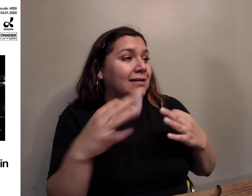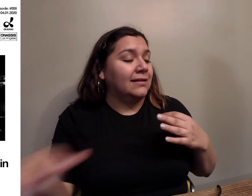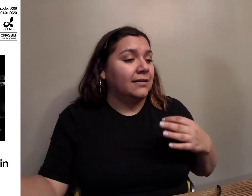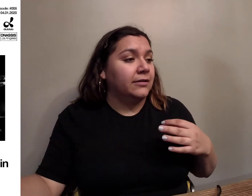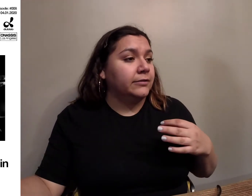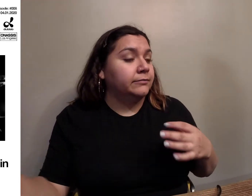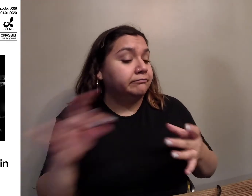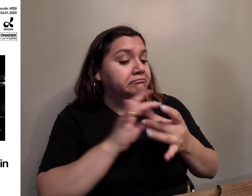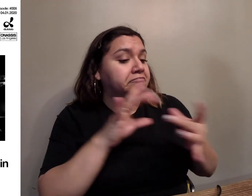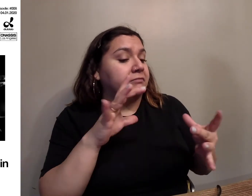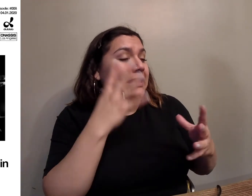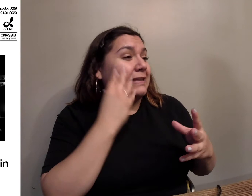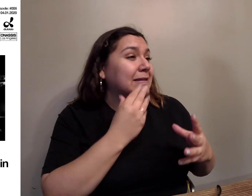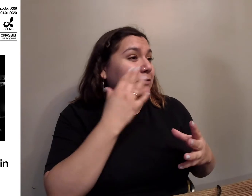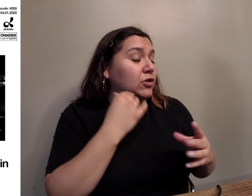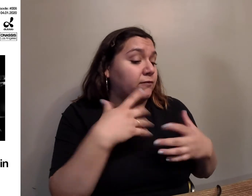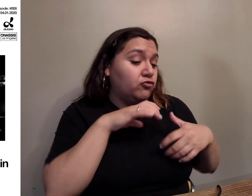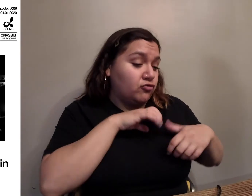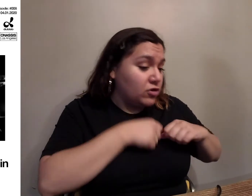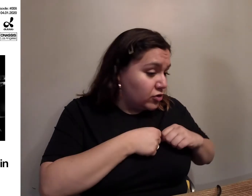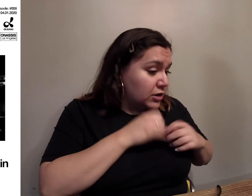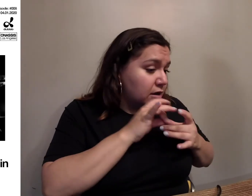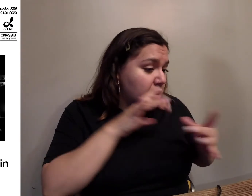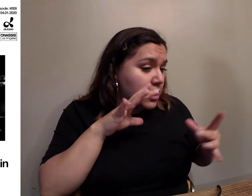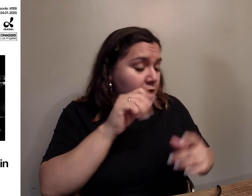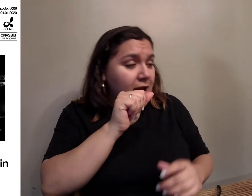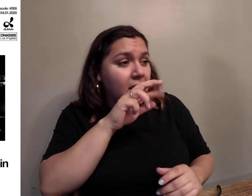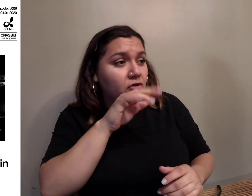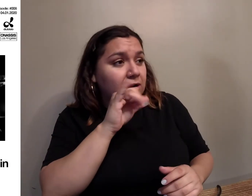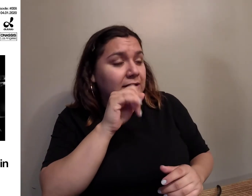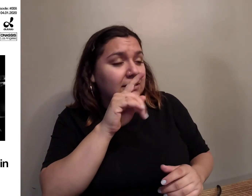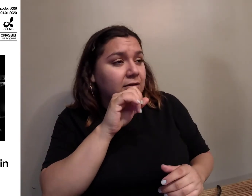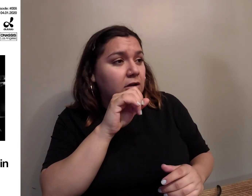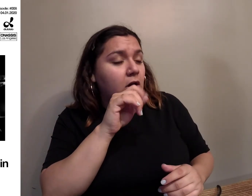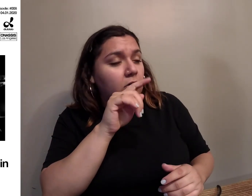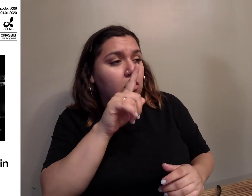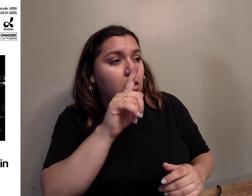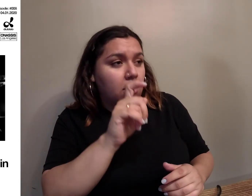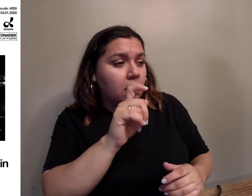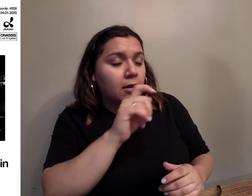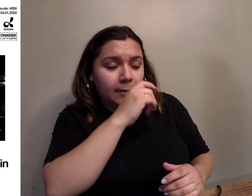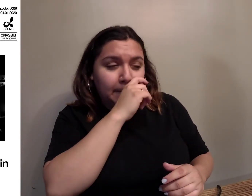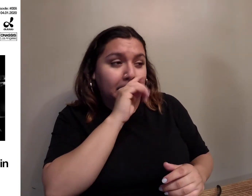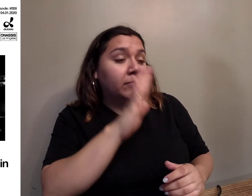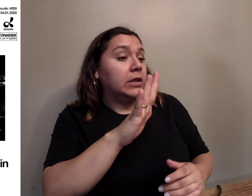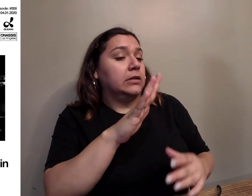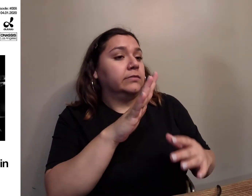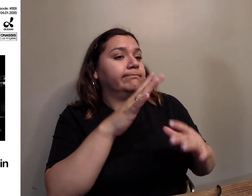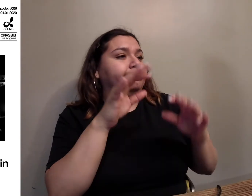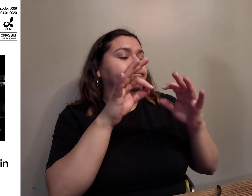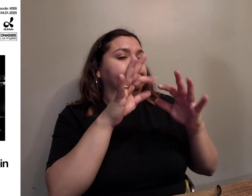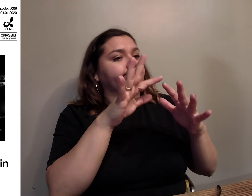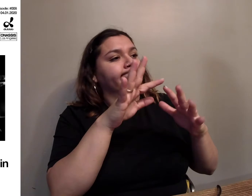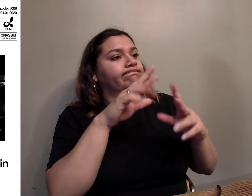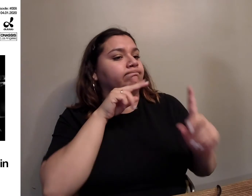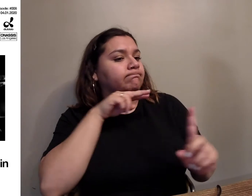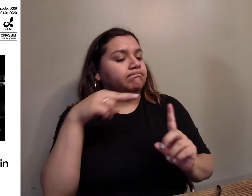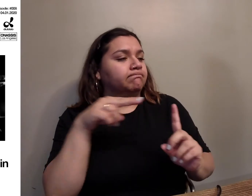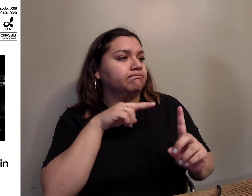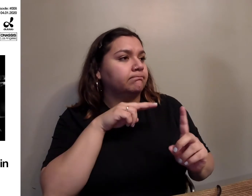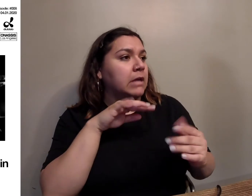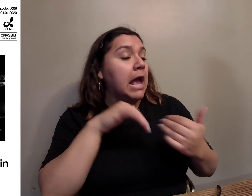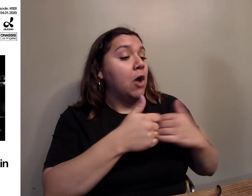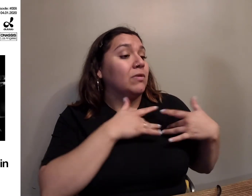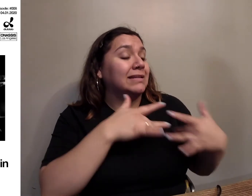tragedy from the Aristotelian framework, in particular the way in which catharsis tends to dominate